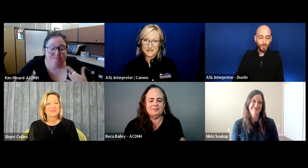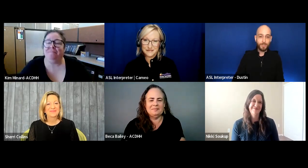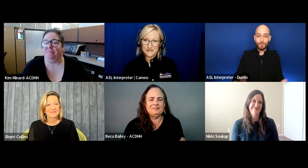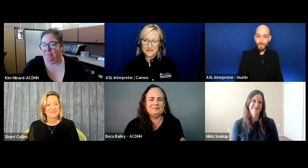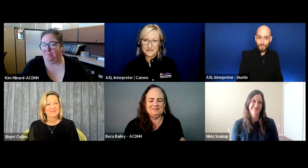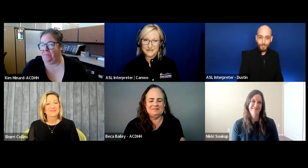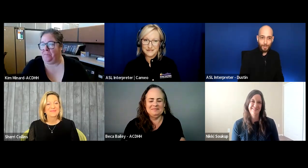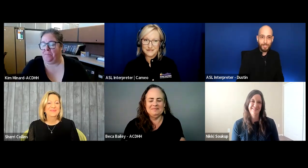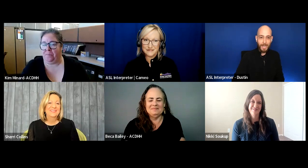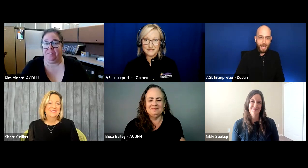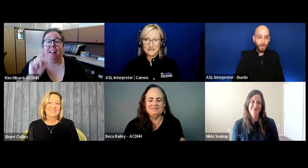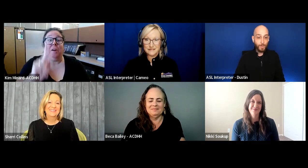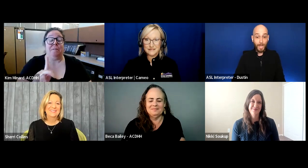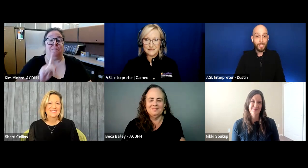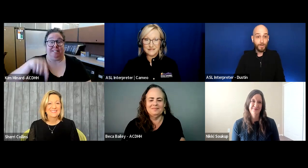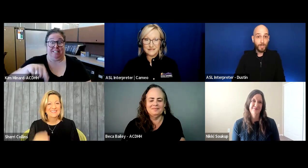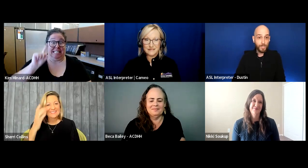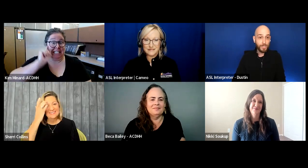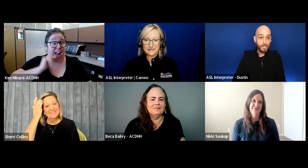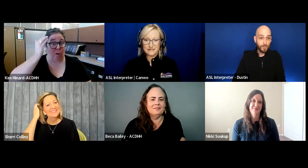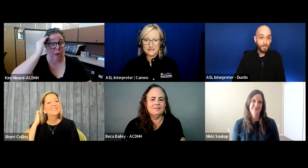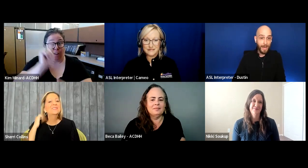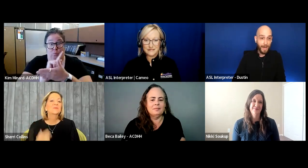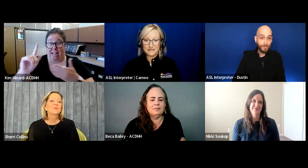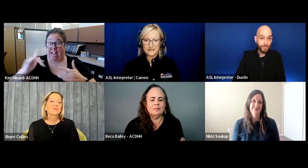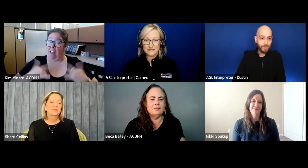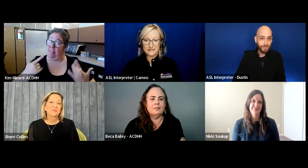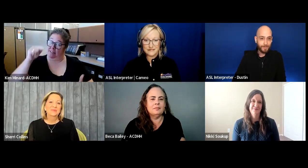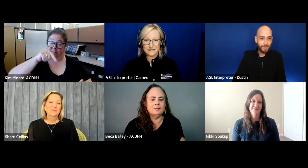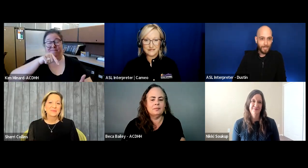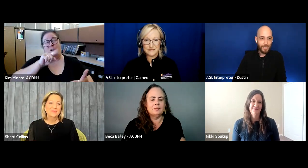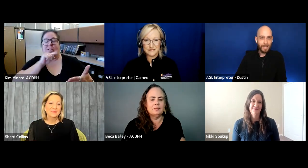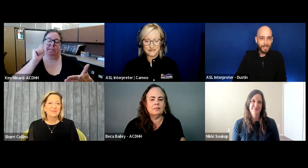able to read those questions to us, and we will answer any questions that you may have.